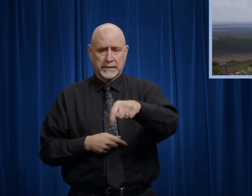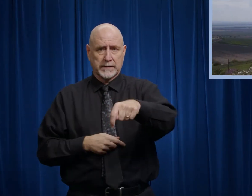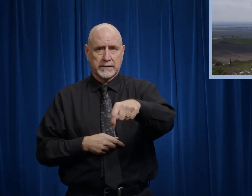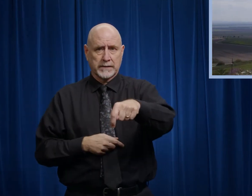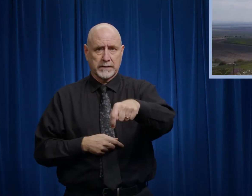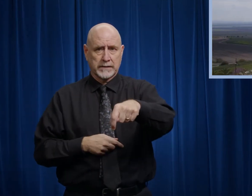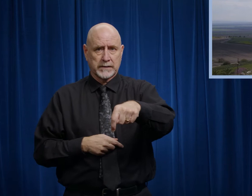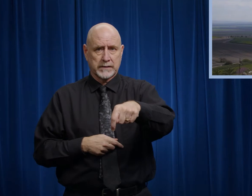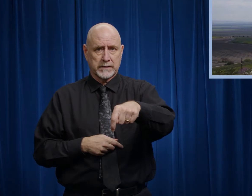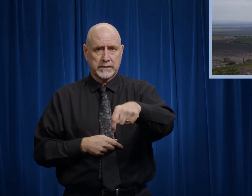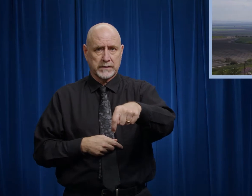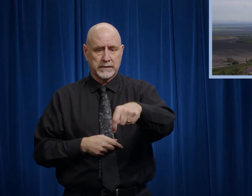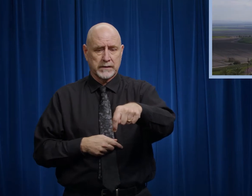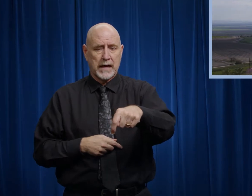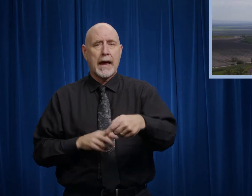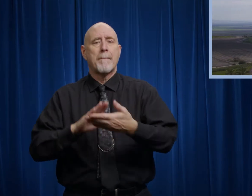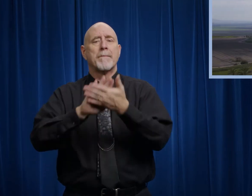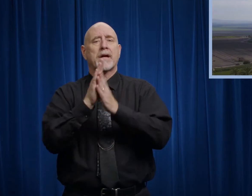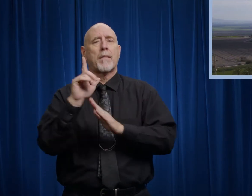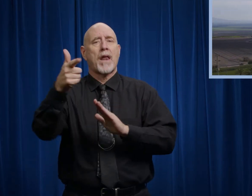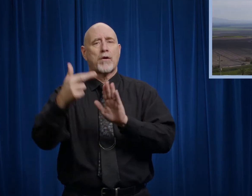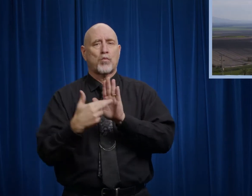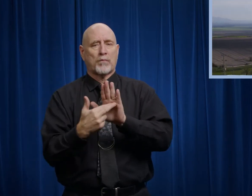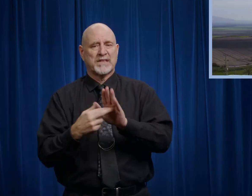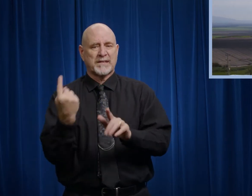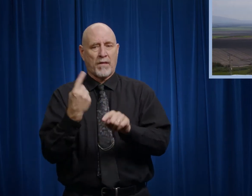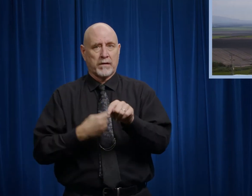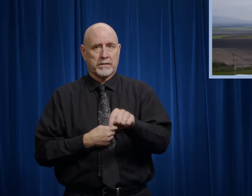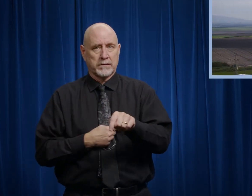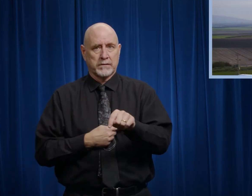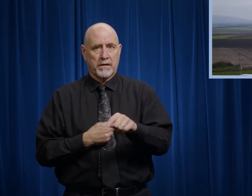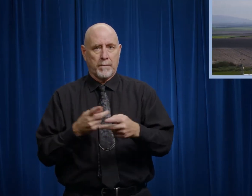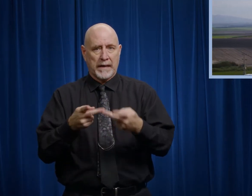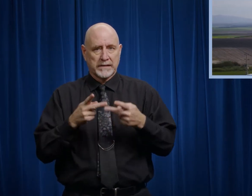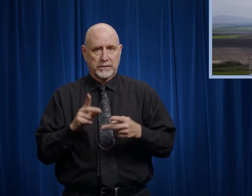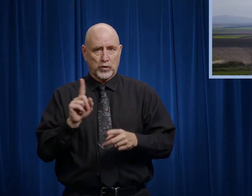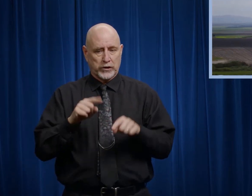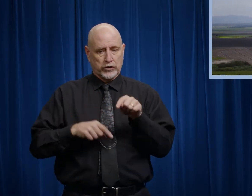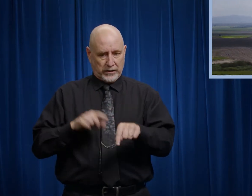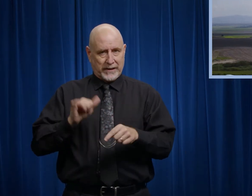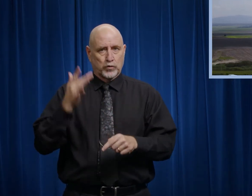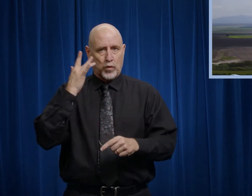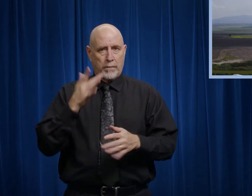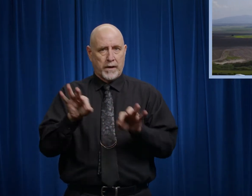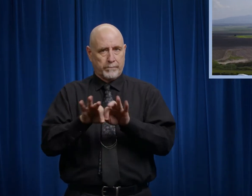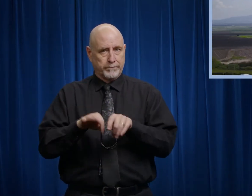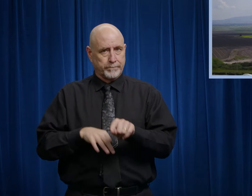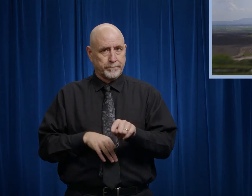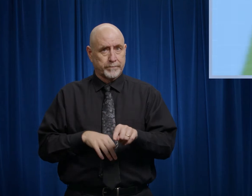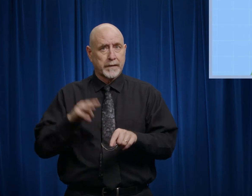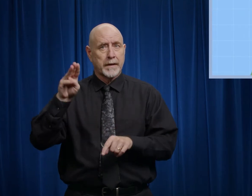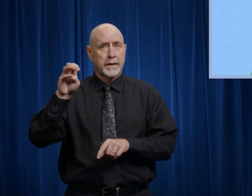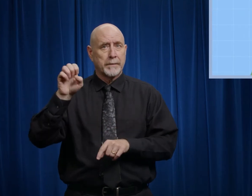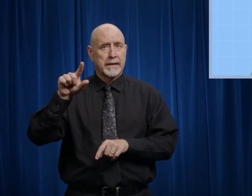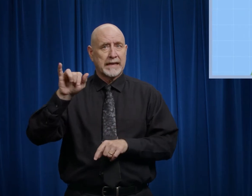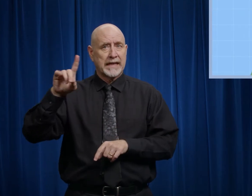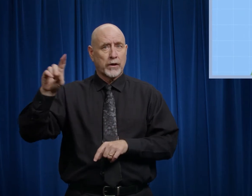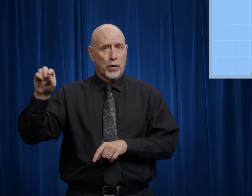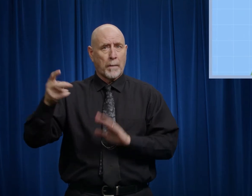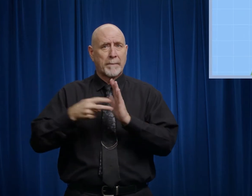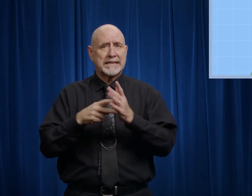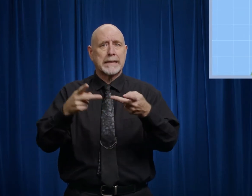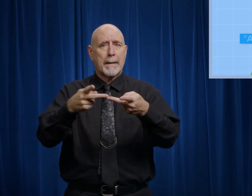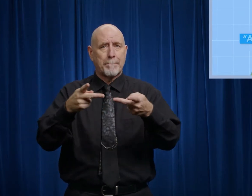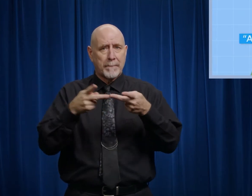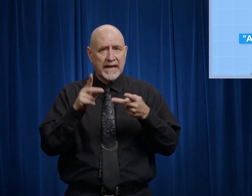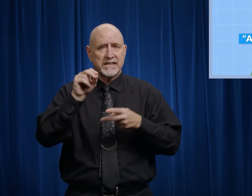where it was located and what it came to represent because of its location. The name